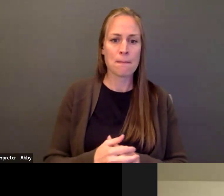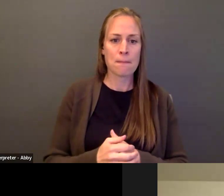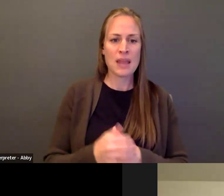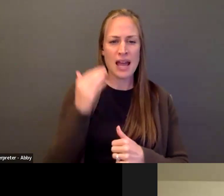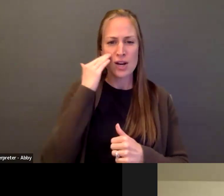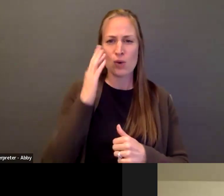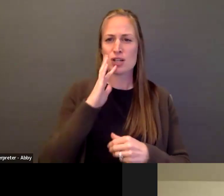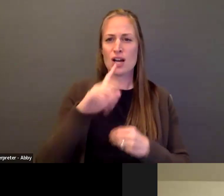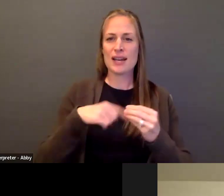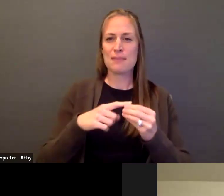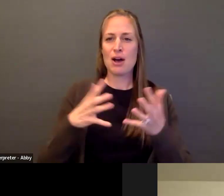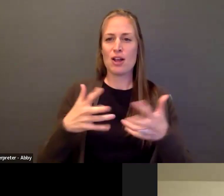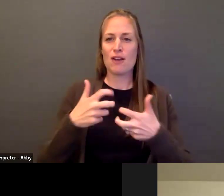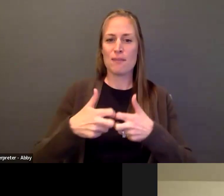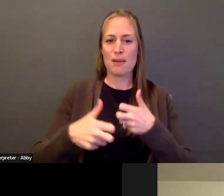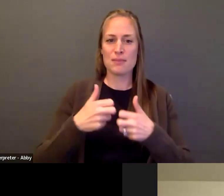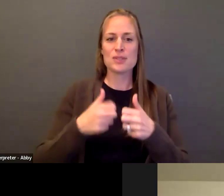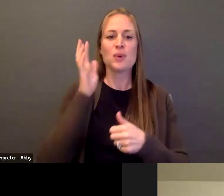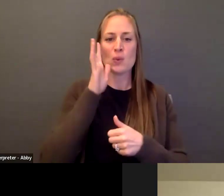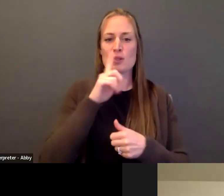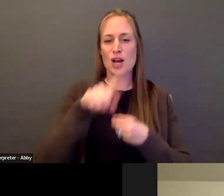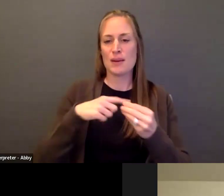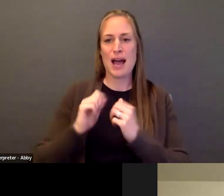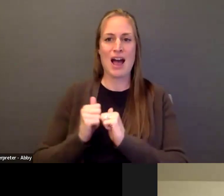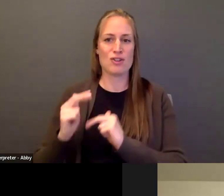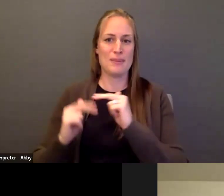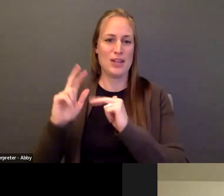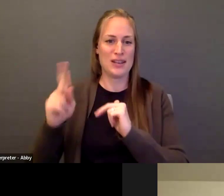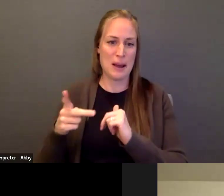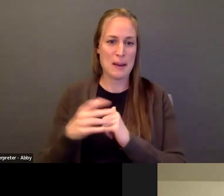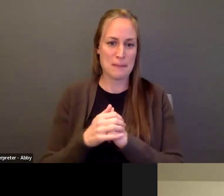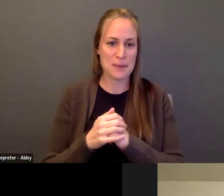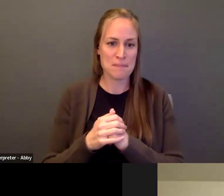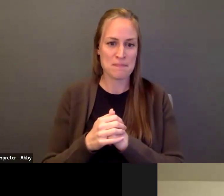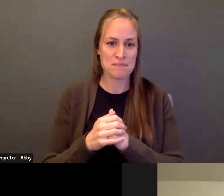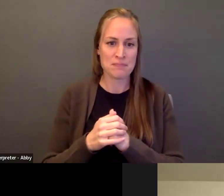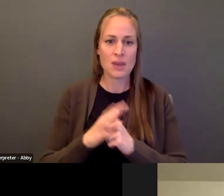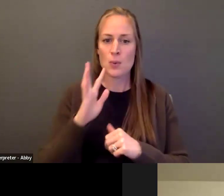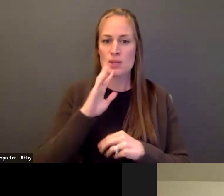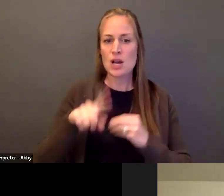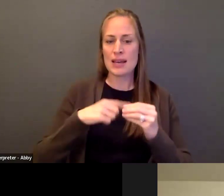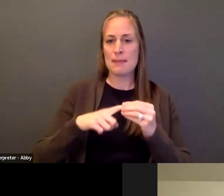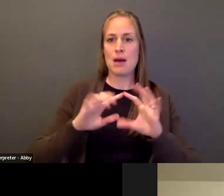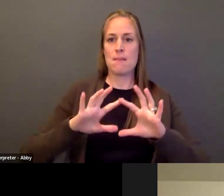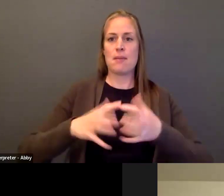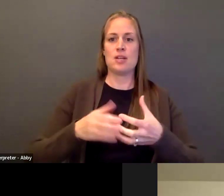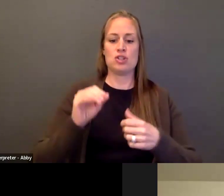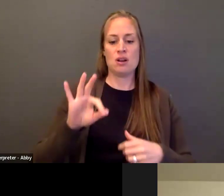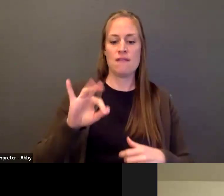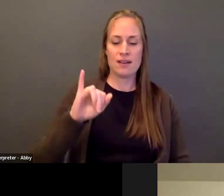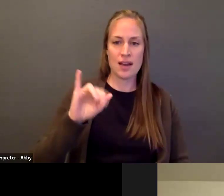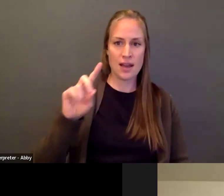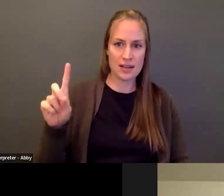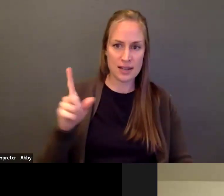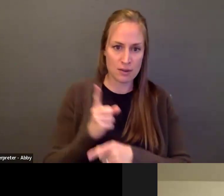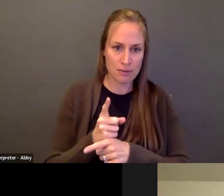So I'm gonna go back to the profound population again, because we're talking about the entire population of IDD, right, and ASD. I'm talking about the profound just because one that's near and